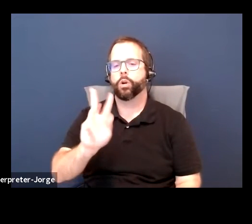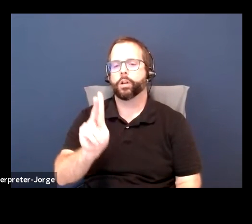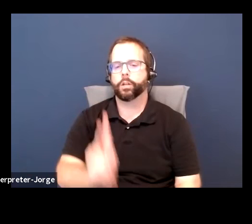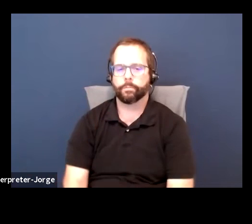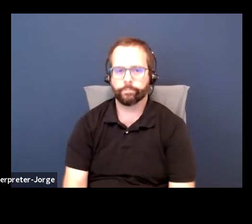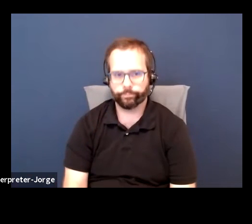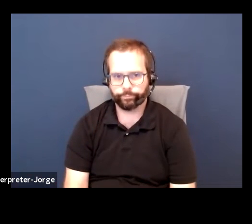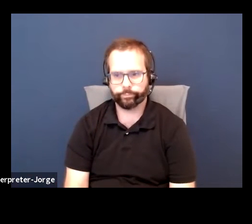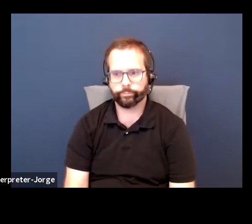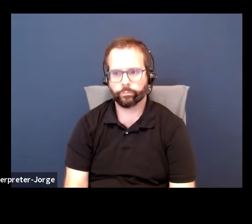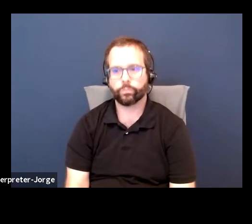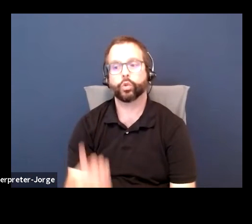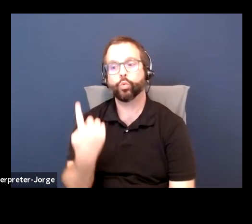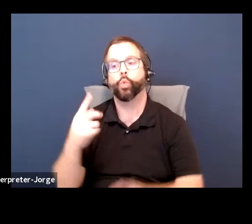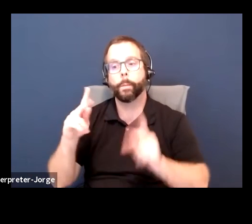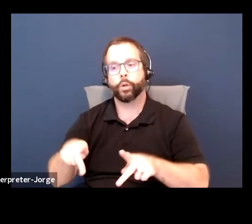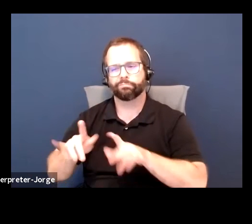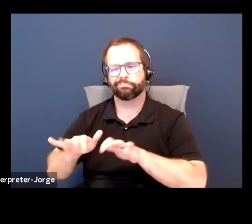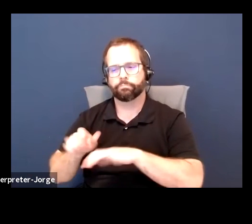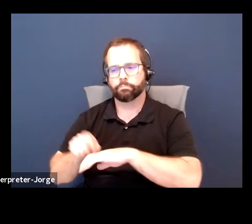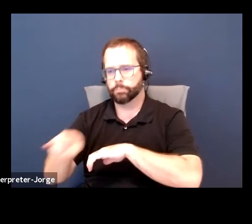And we have a question.